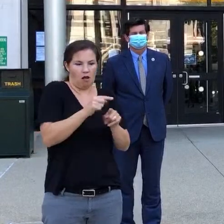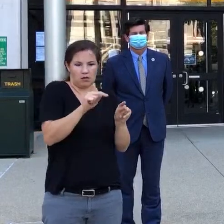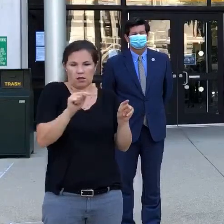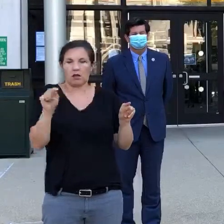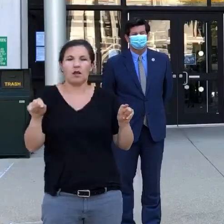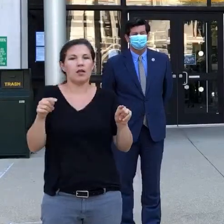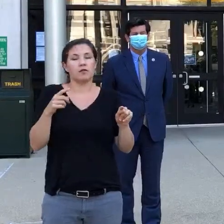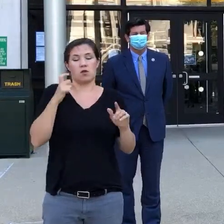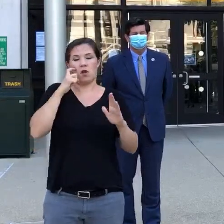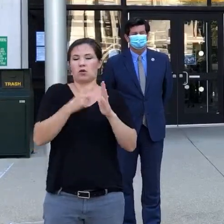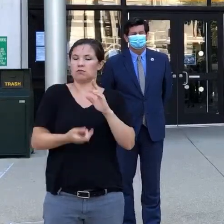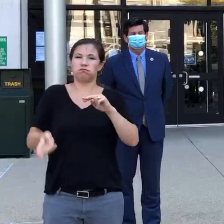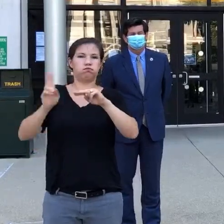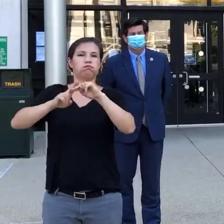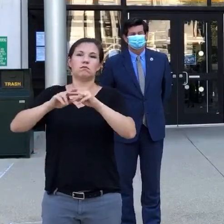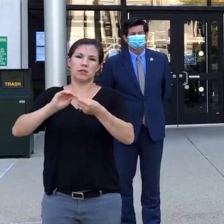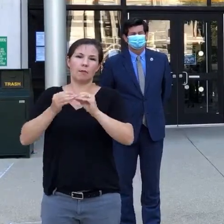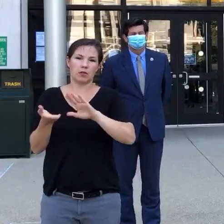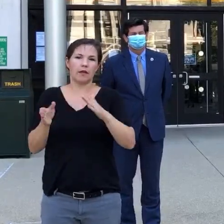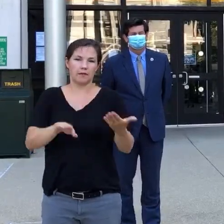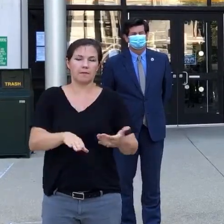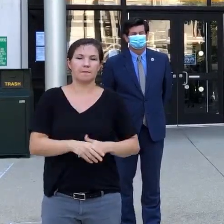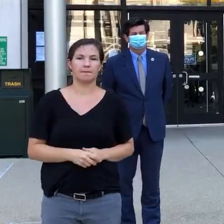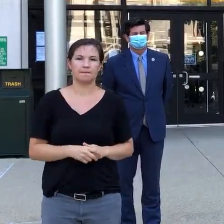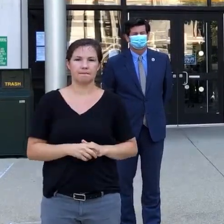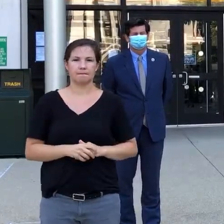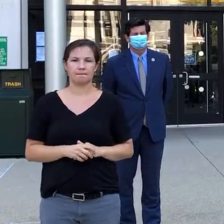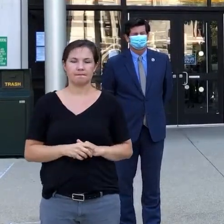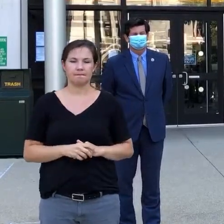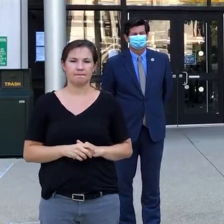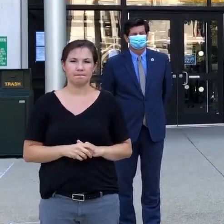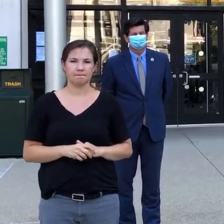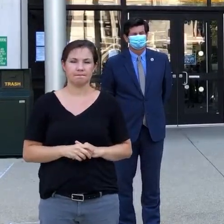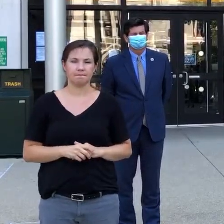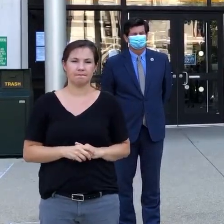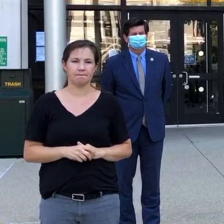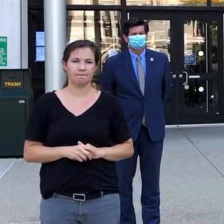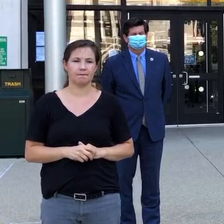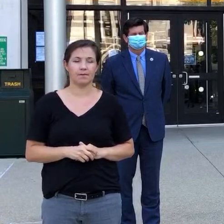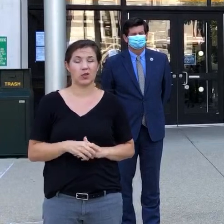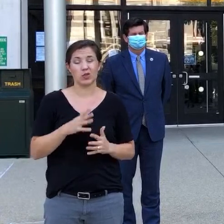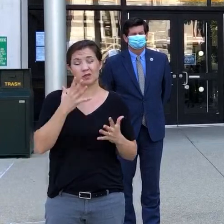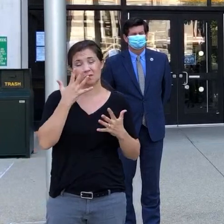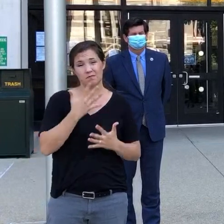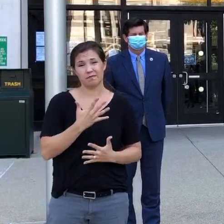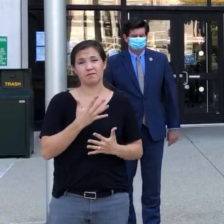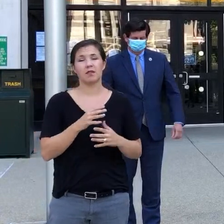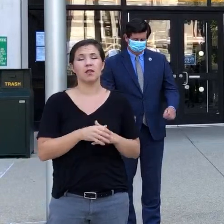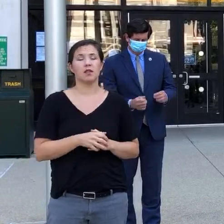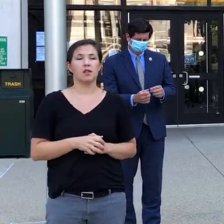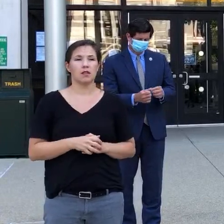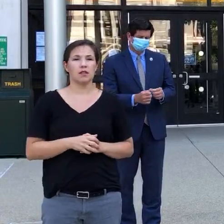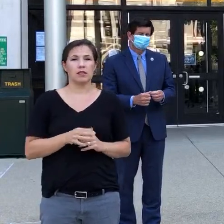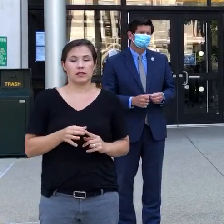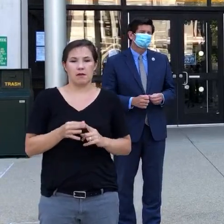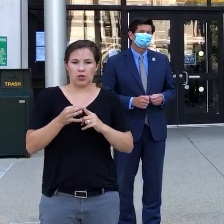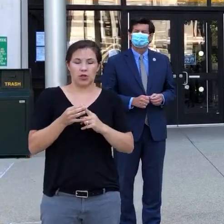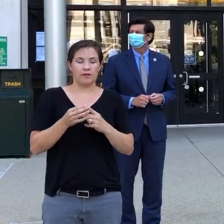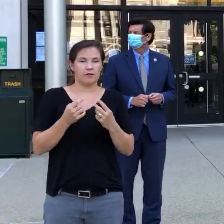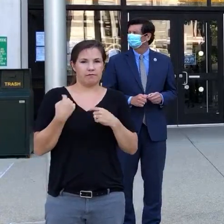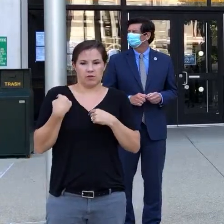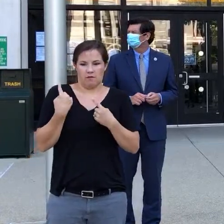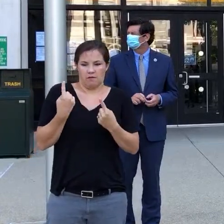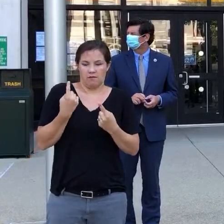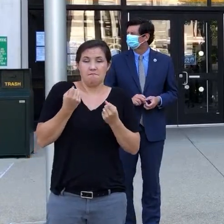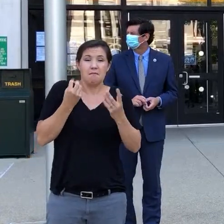a significant increase in the number of overdose deaths overall, and it's very unfortunate, especially after years and